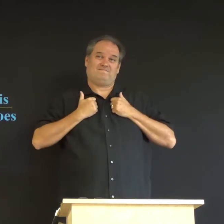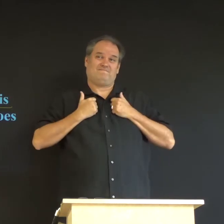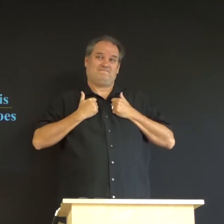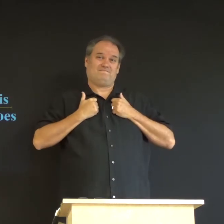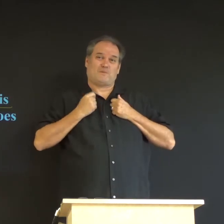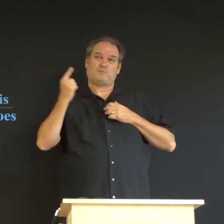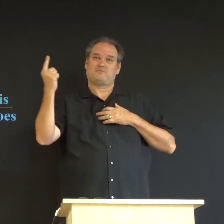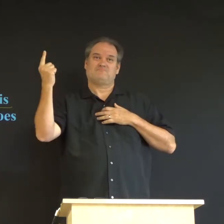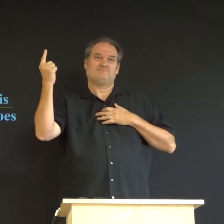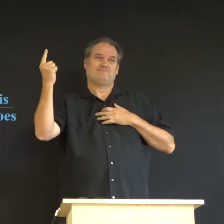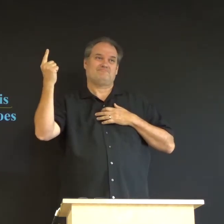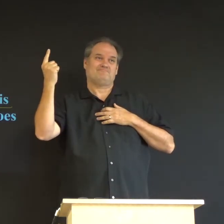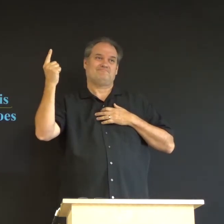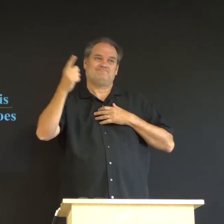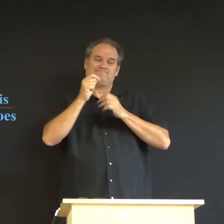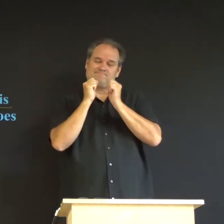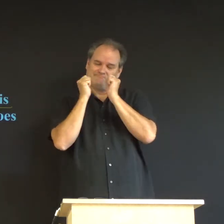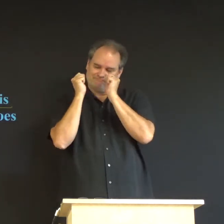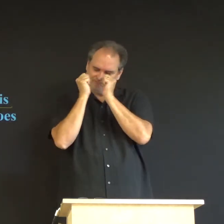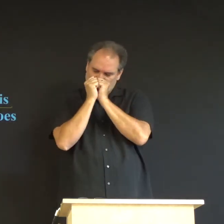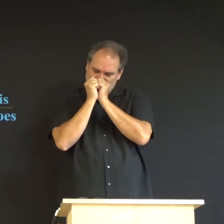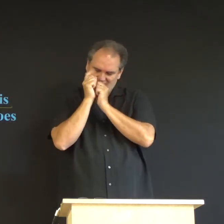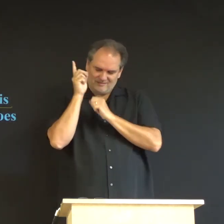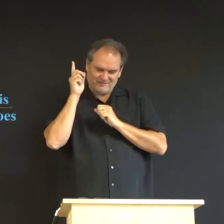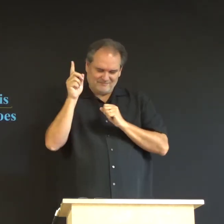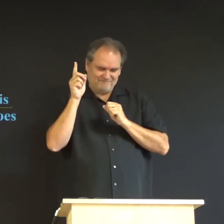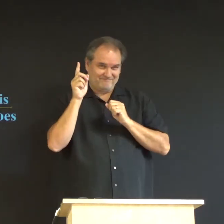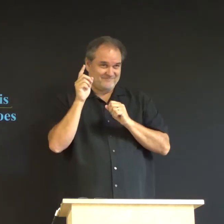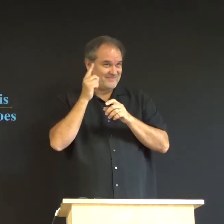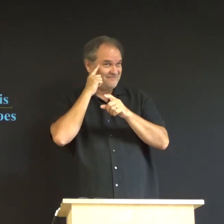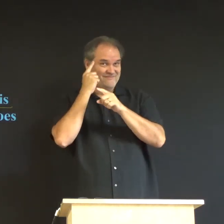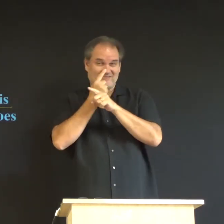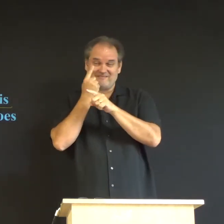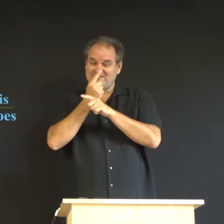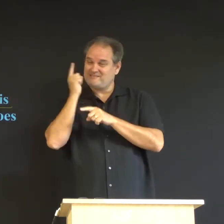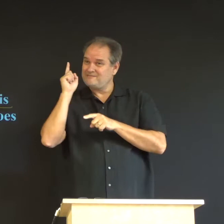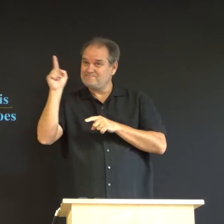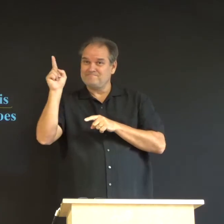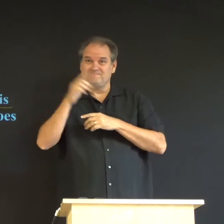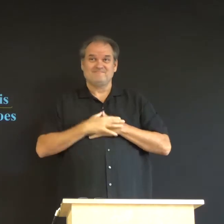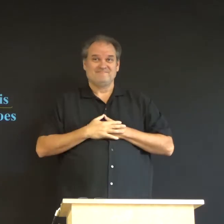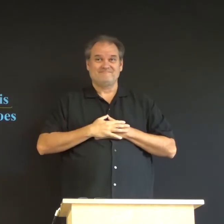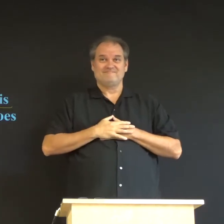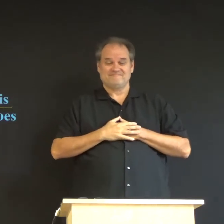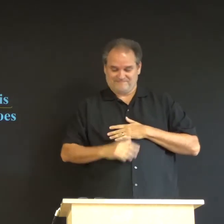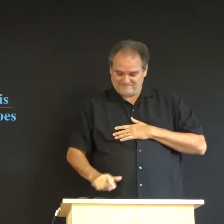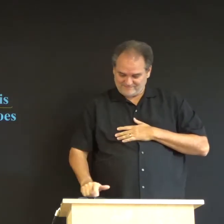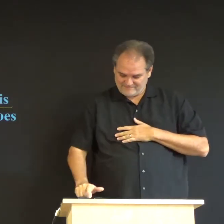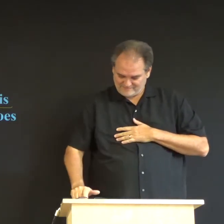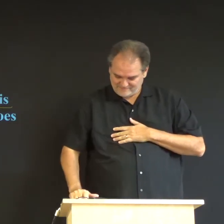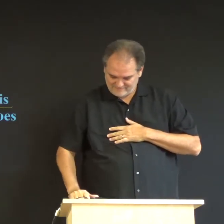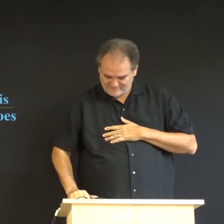only life, the only one. They come. Be grateful to him.